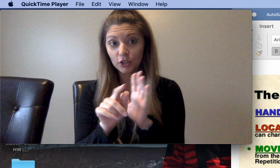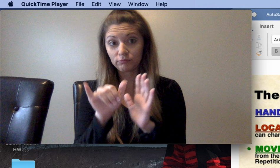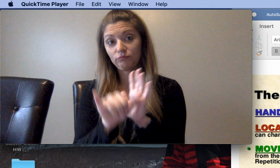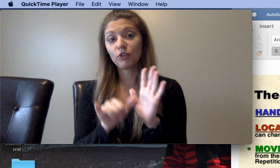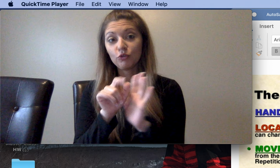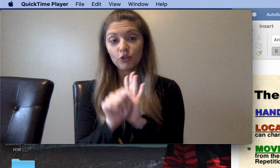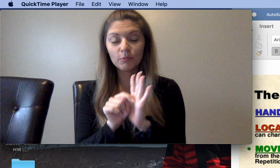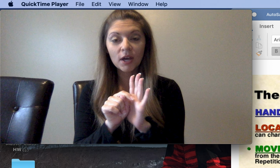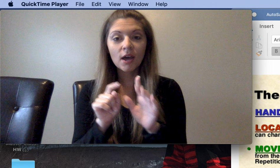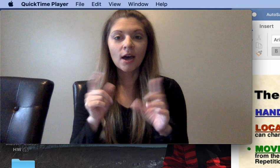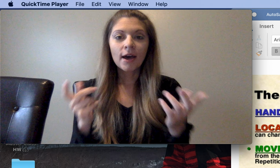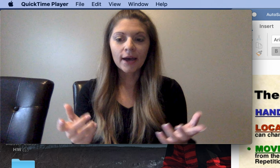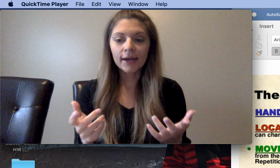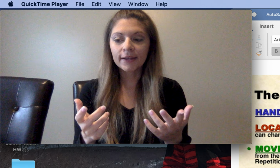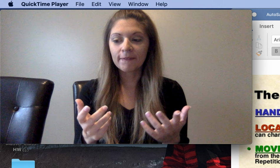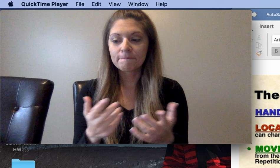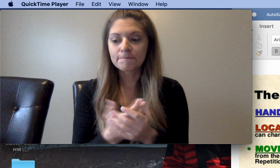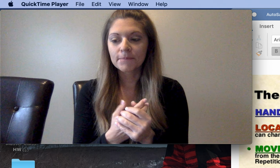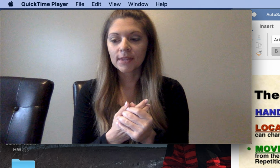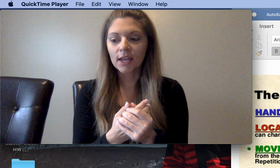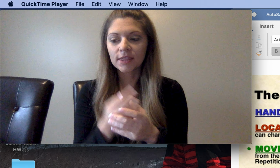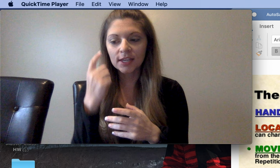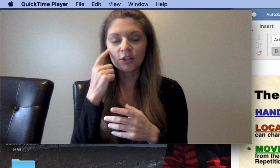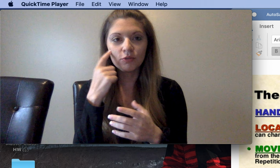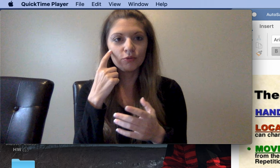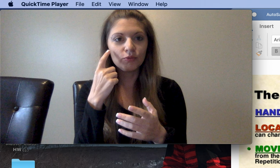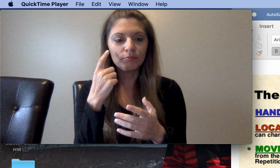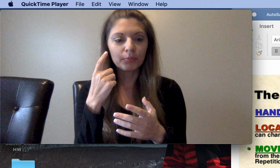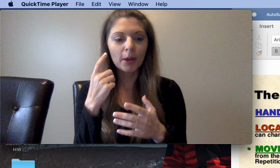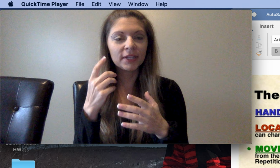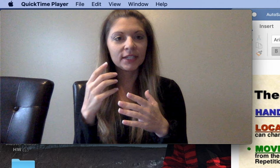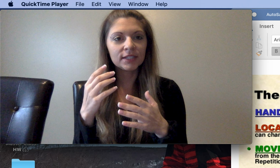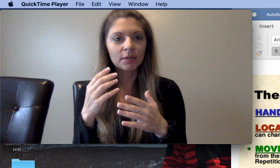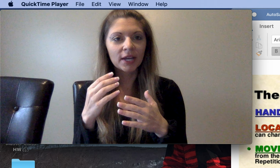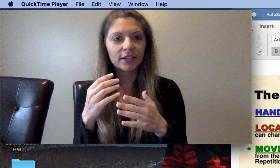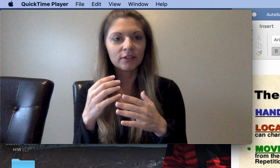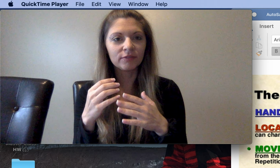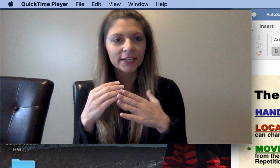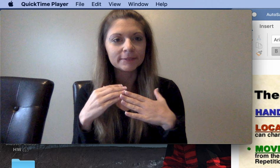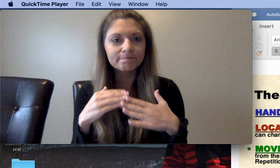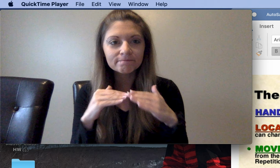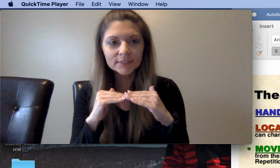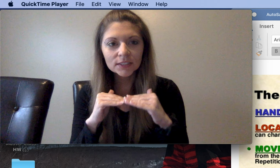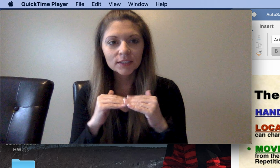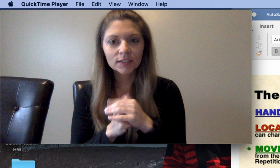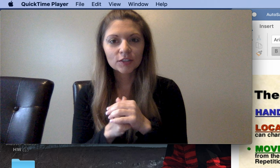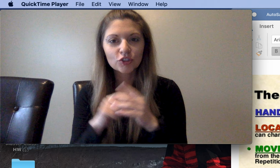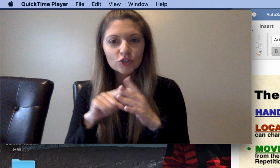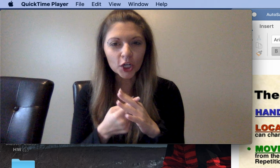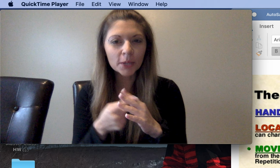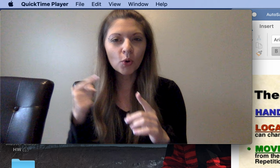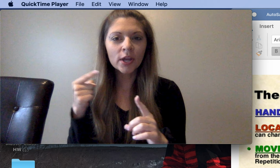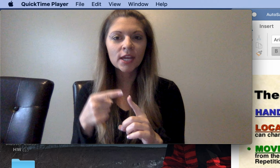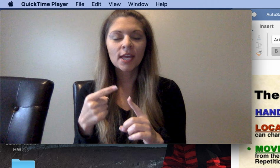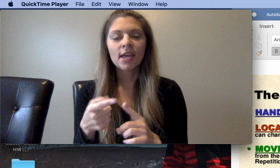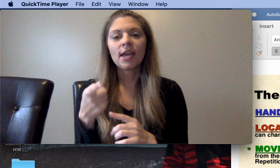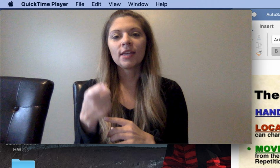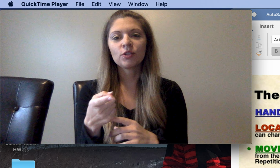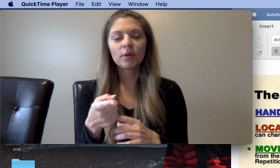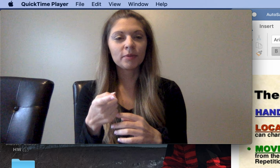my YouTube, I think you probably need some kind of like starting